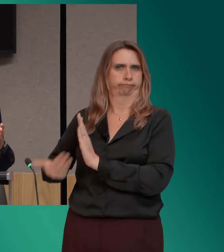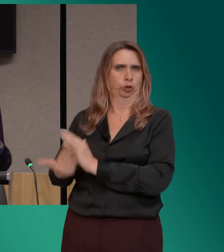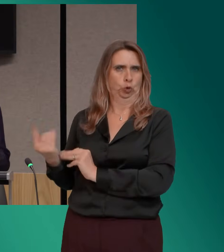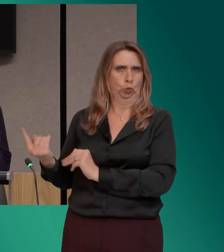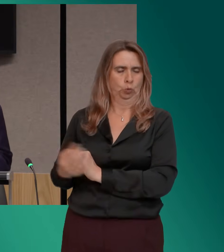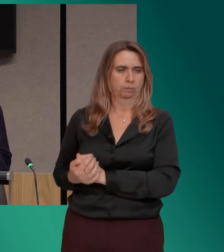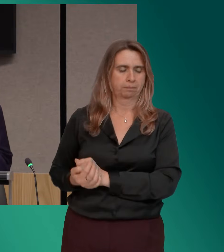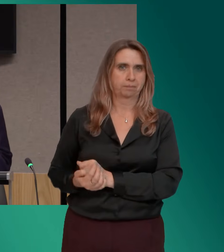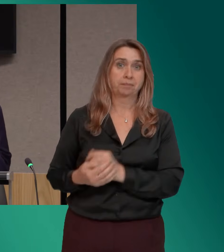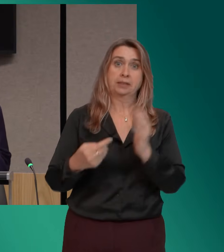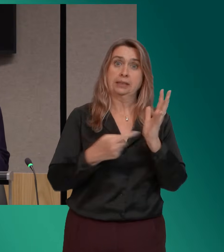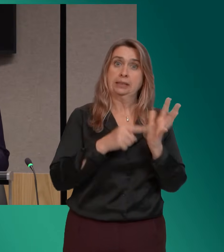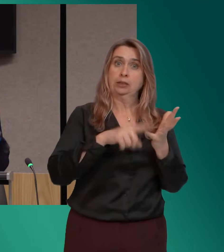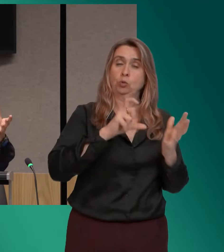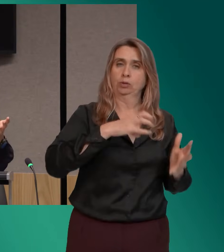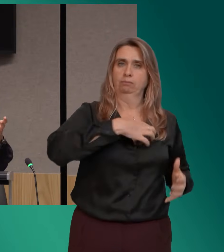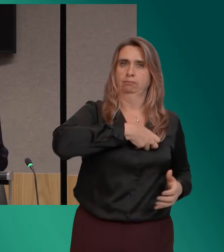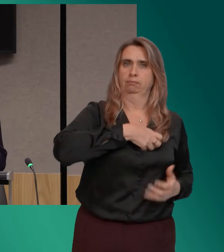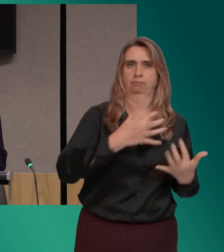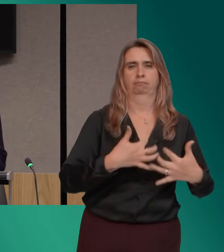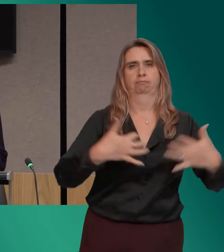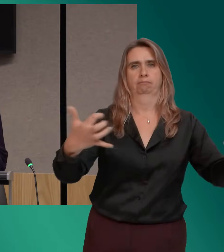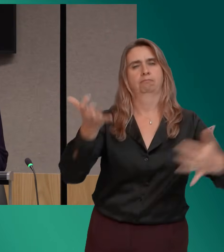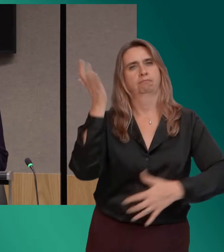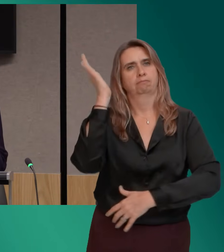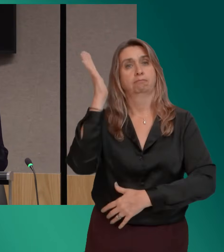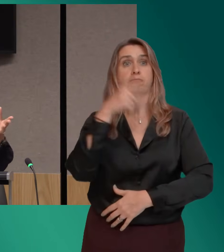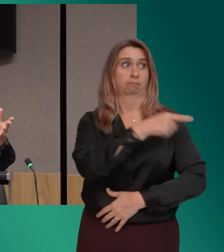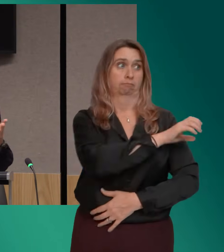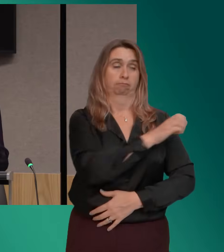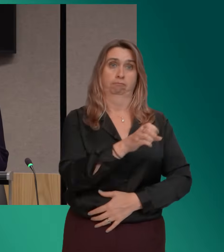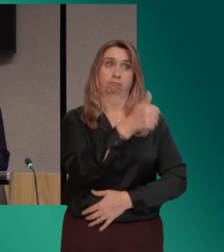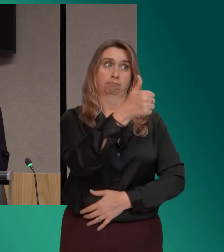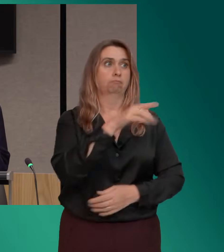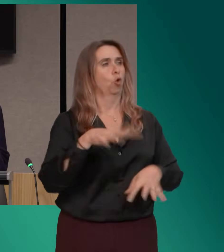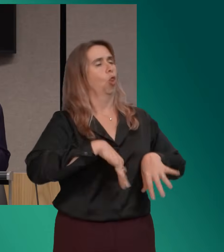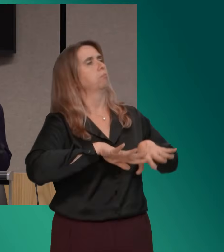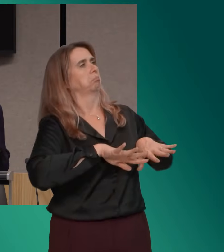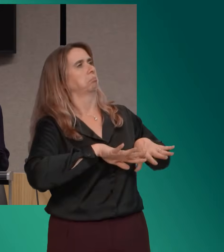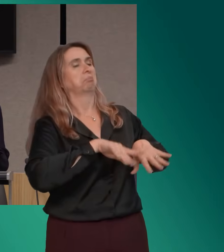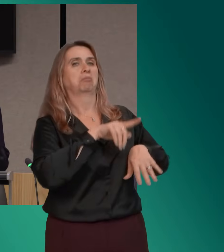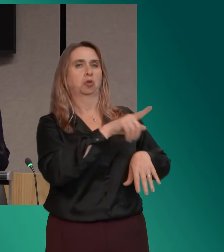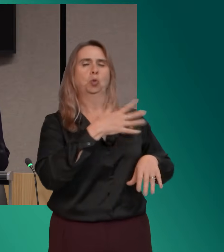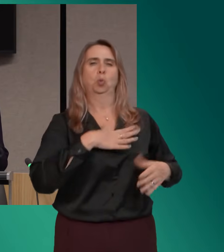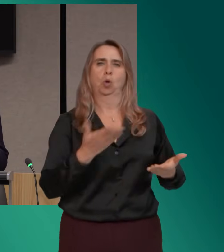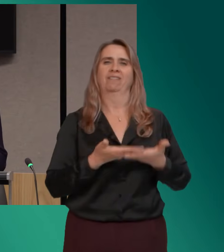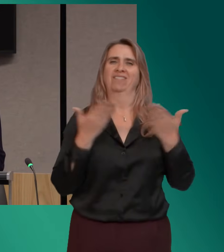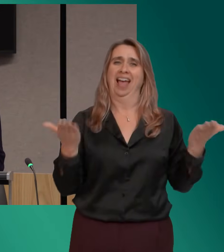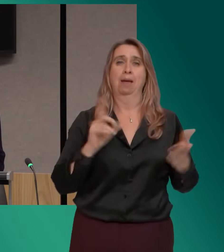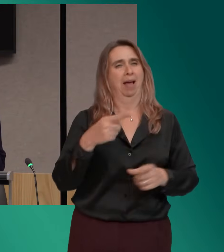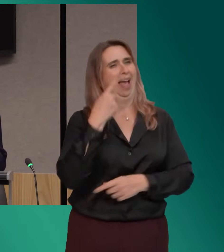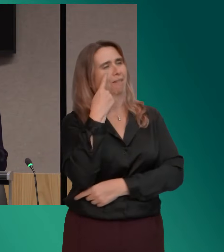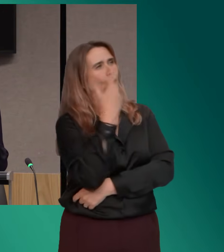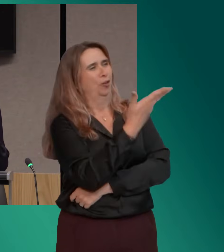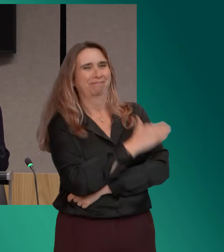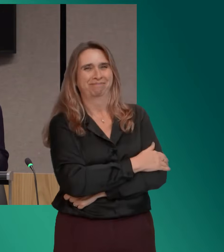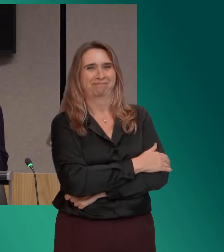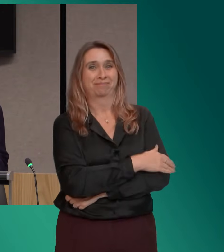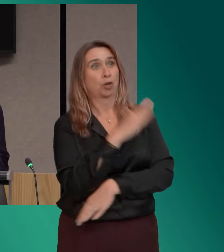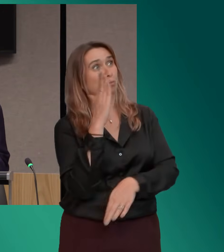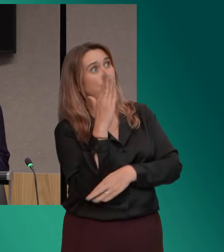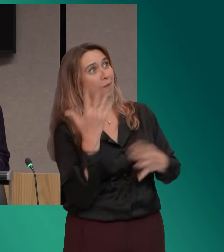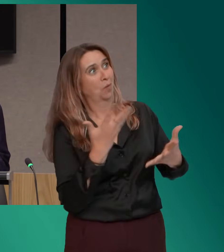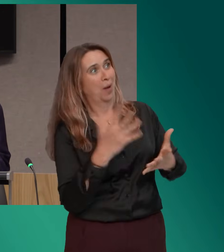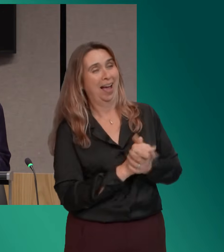addressed TUC Congress, it's really good to hear that you are committed to Fair Work. But the proof will always be in the pudding, and it's